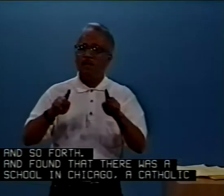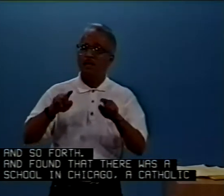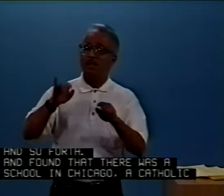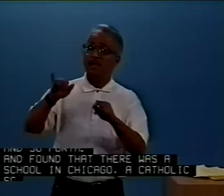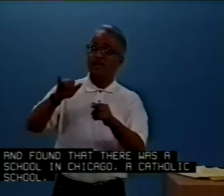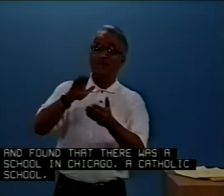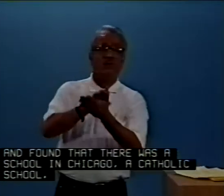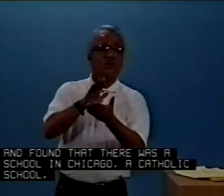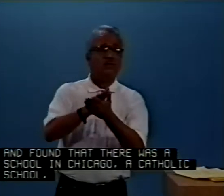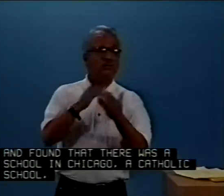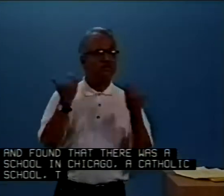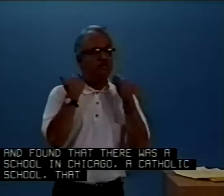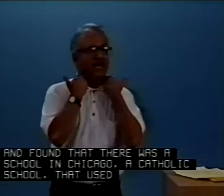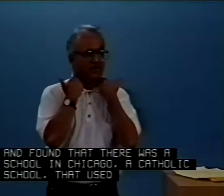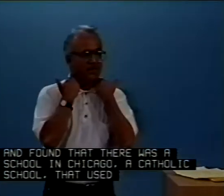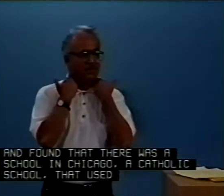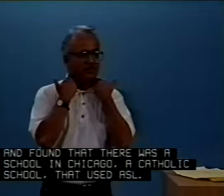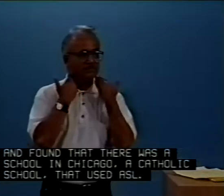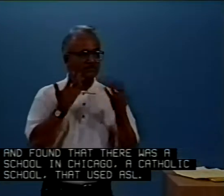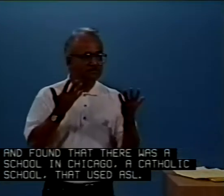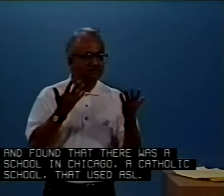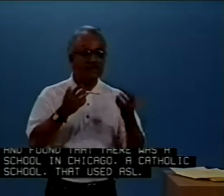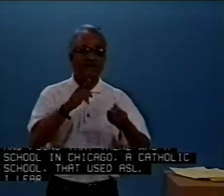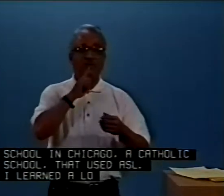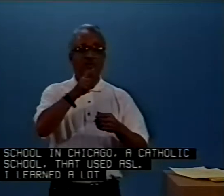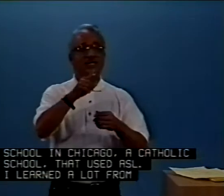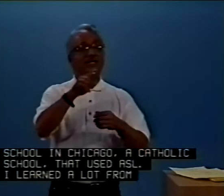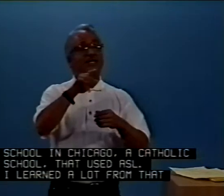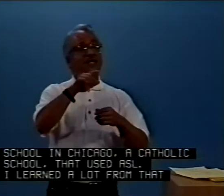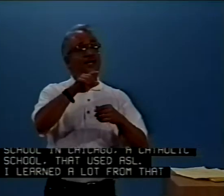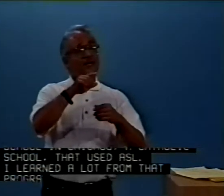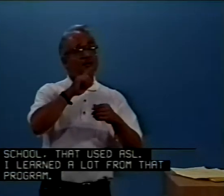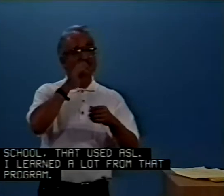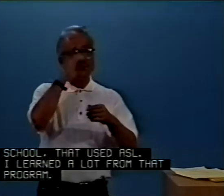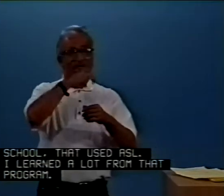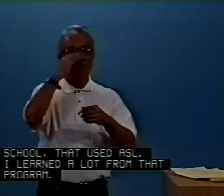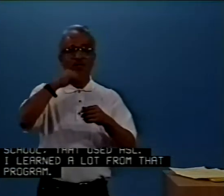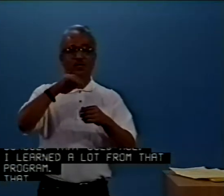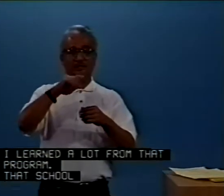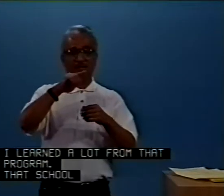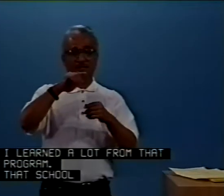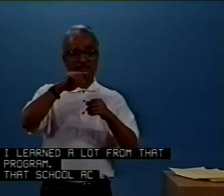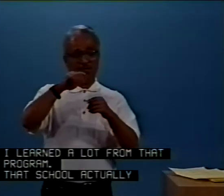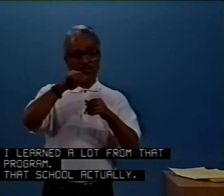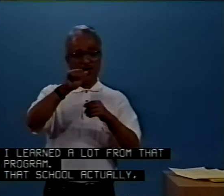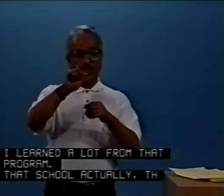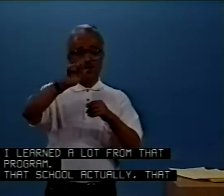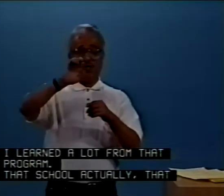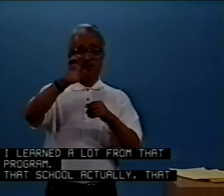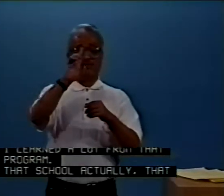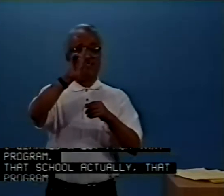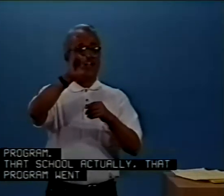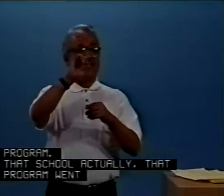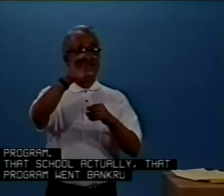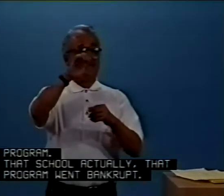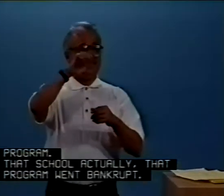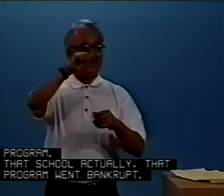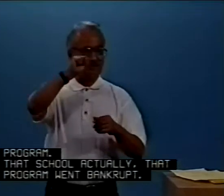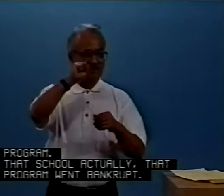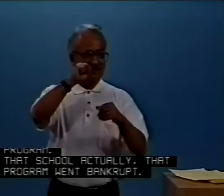program. That school actually, though, that program went bankrupt. Really odd, because the